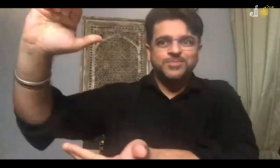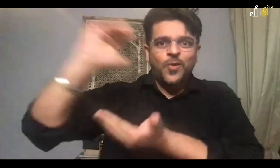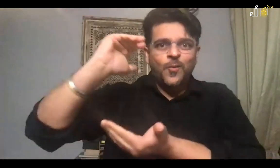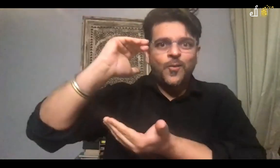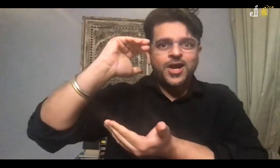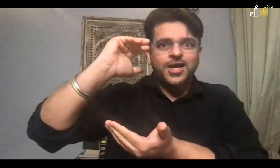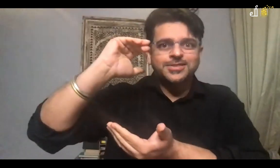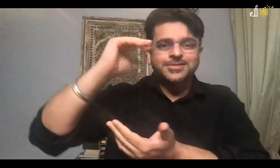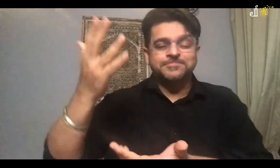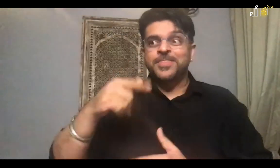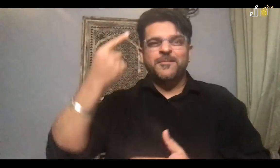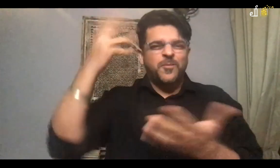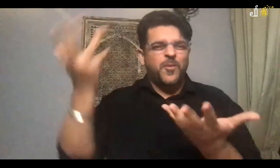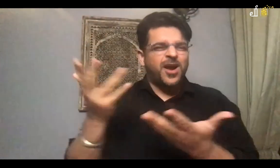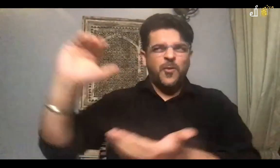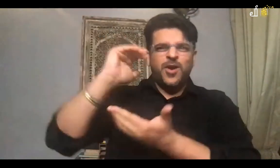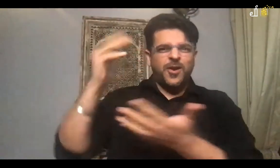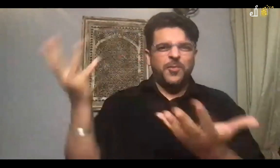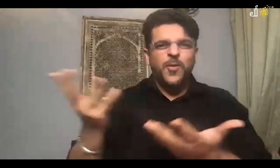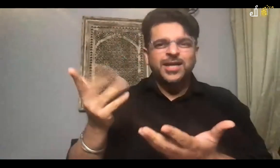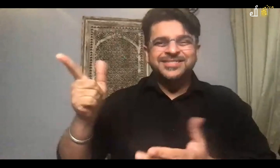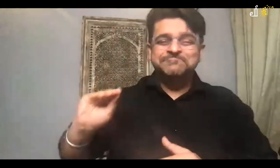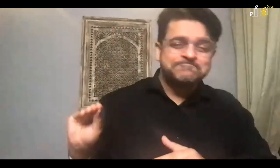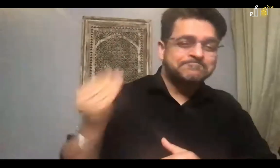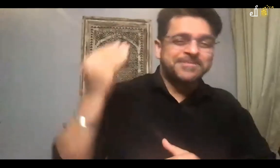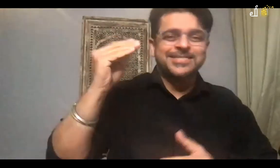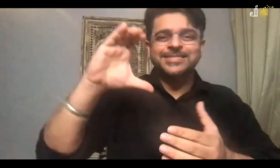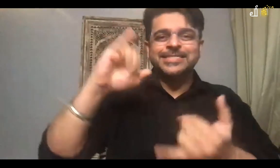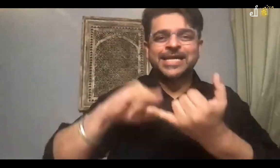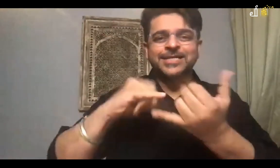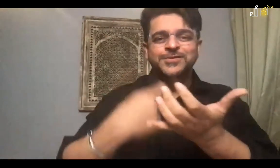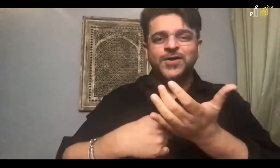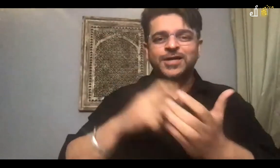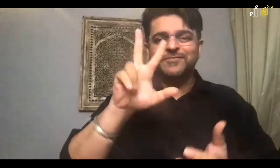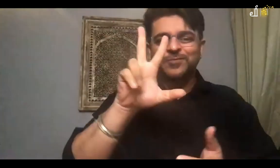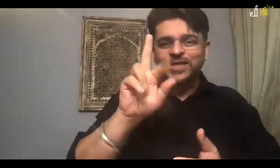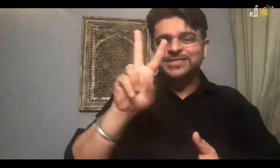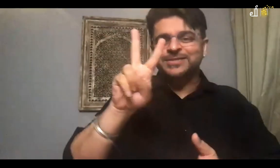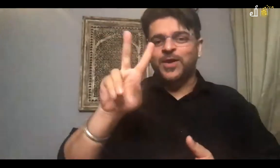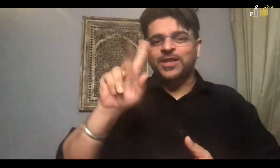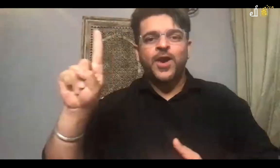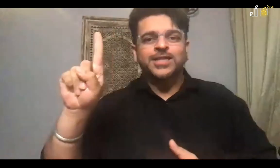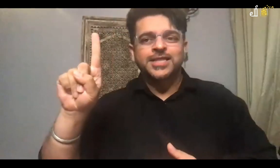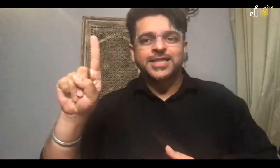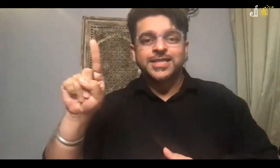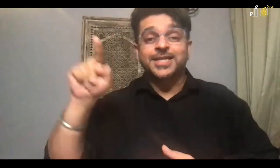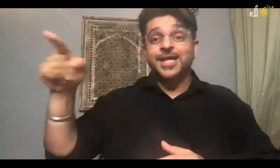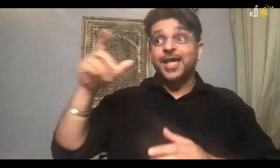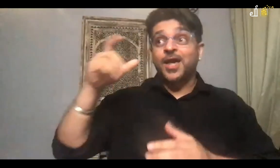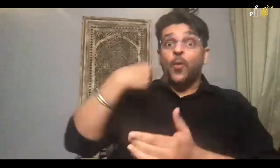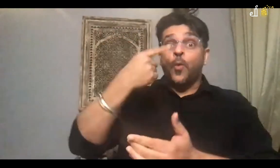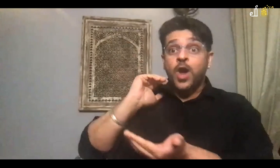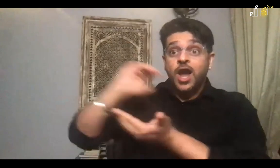RBL has also won the, can you think of the name of the award? The best kind of the CSR award of